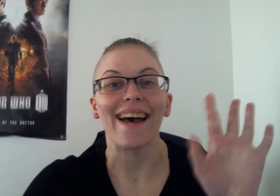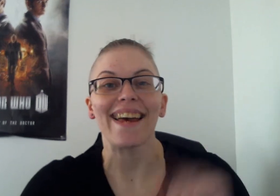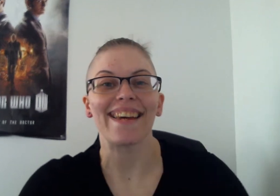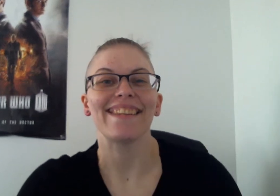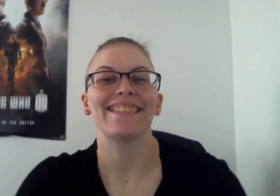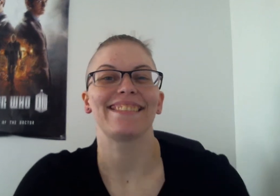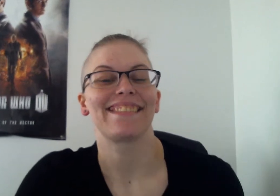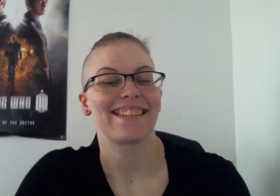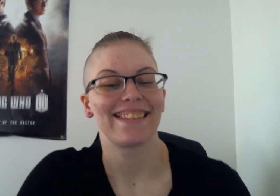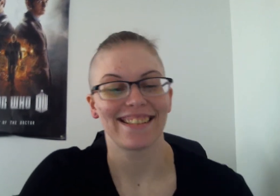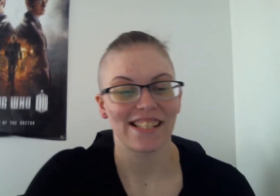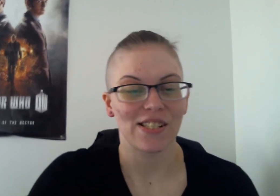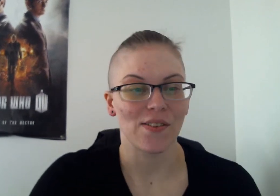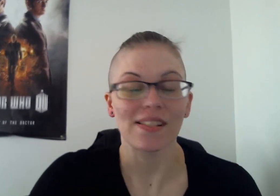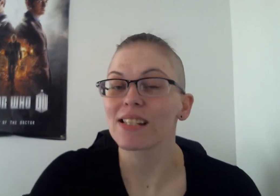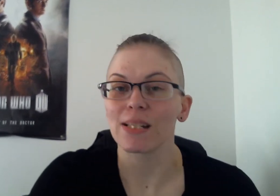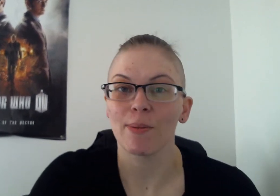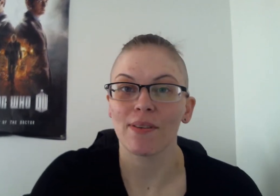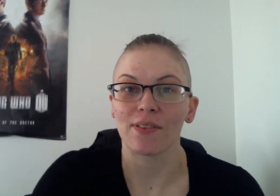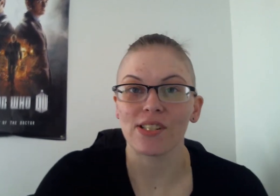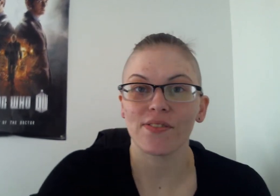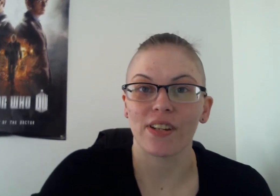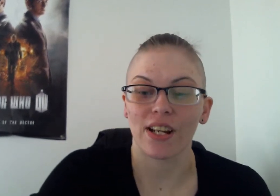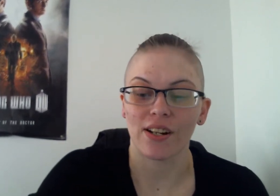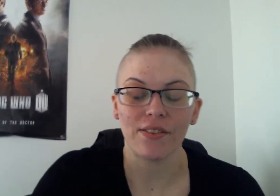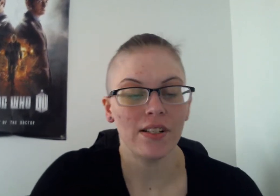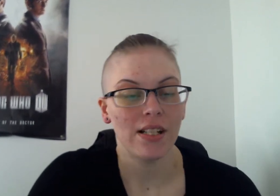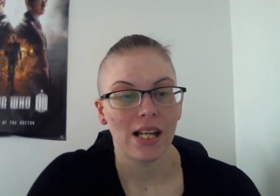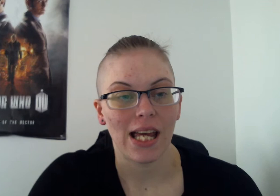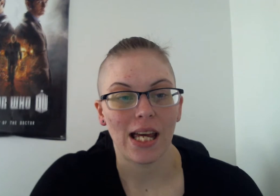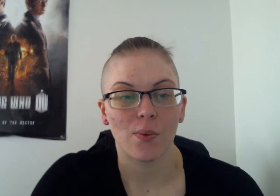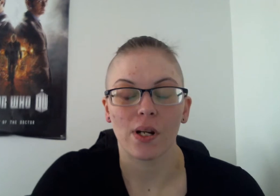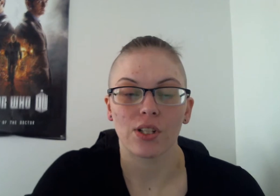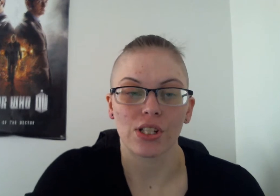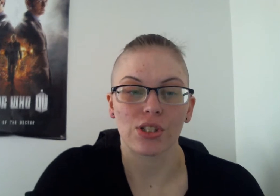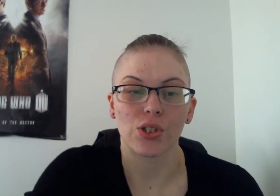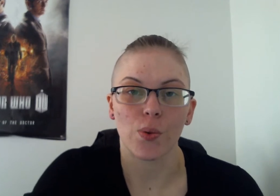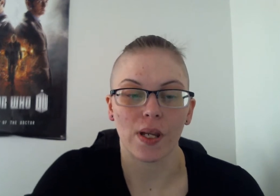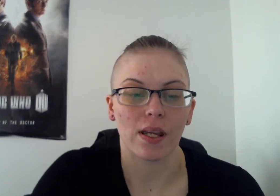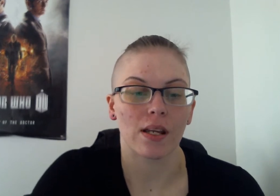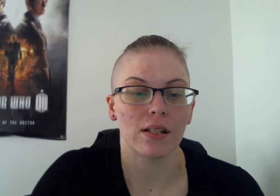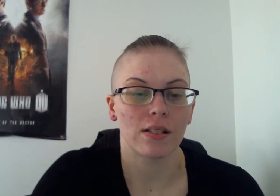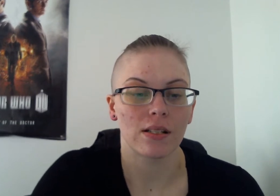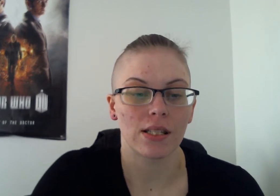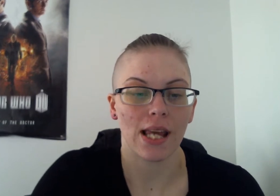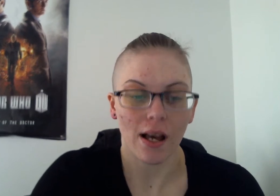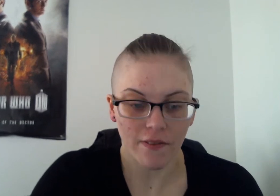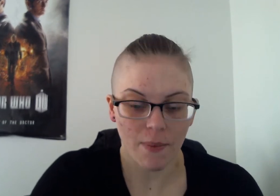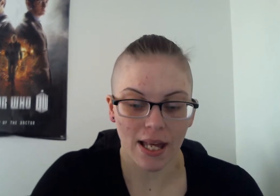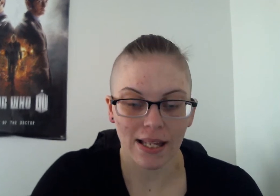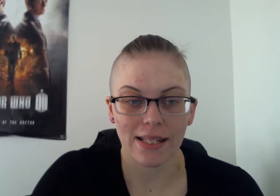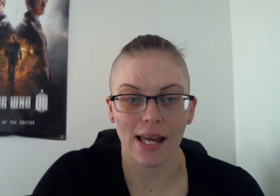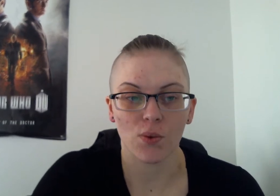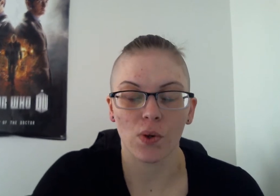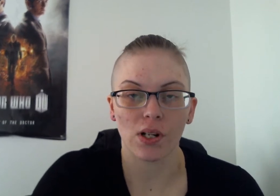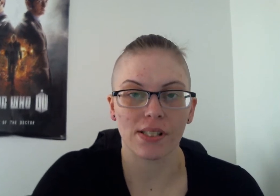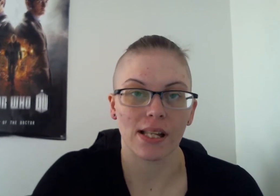Hi! So this is going to be my first video, and we are just doing the alphabet and words that